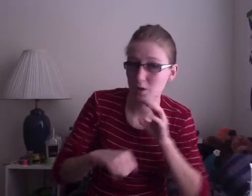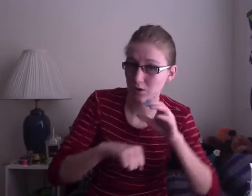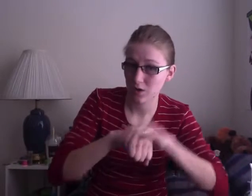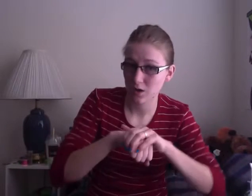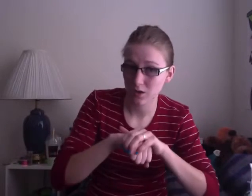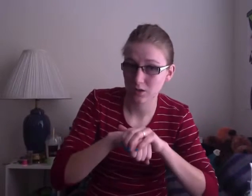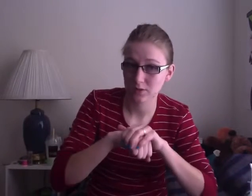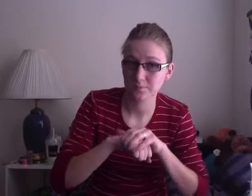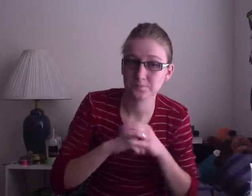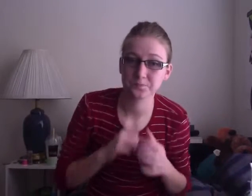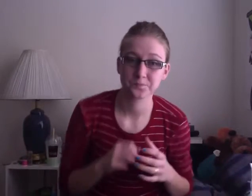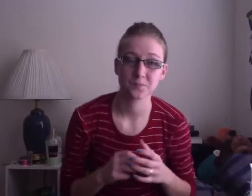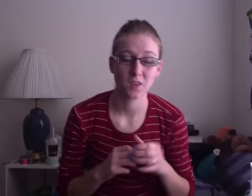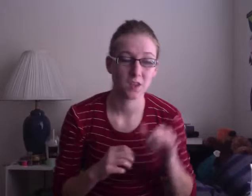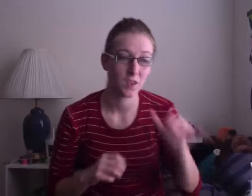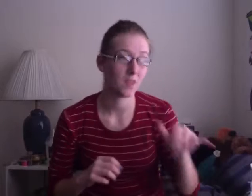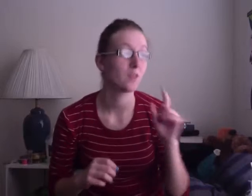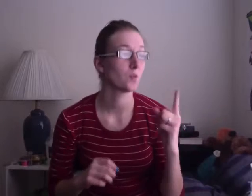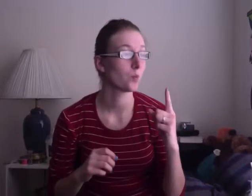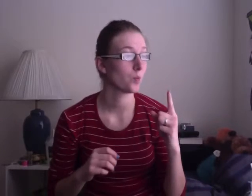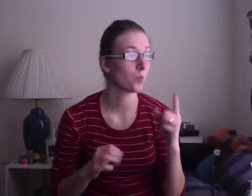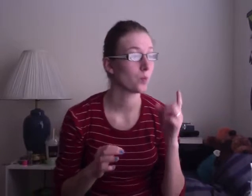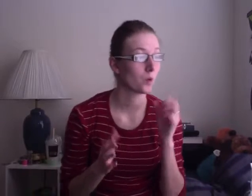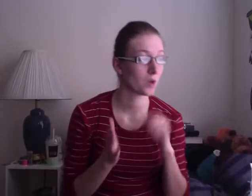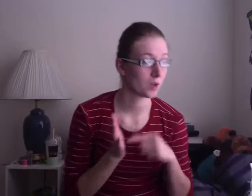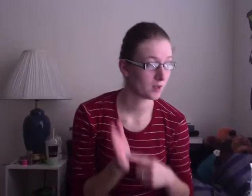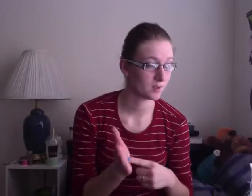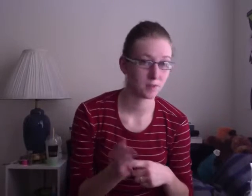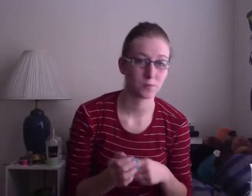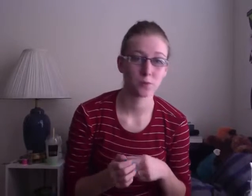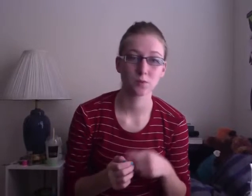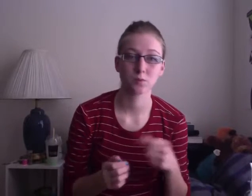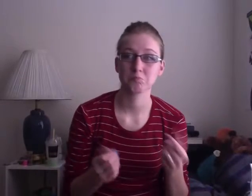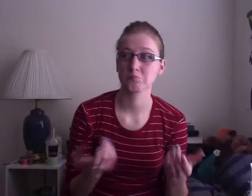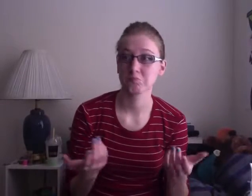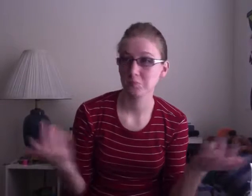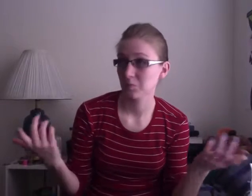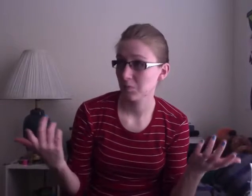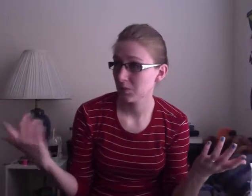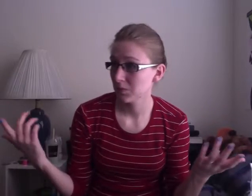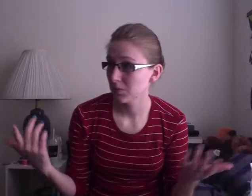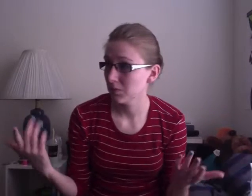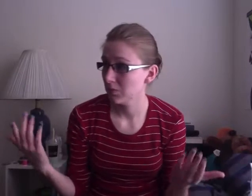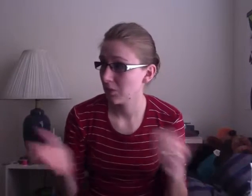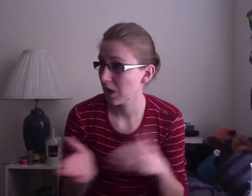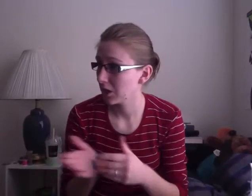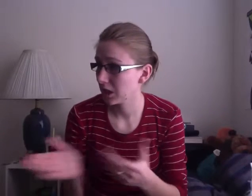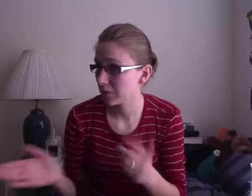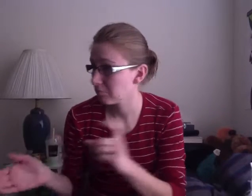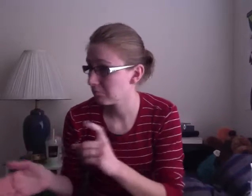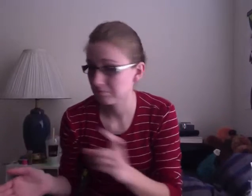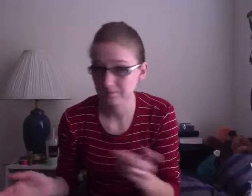grass. That's one example. Another example of condensation. I'm sure you've all experienced this one. Nathan? When, it's cold